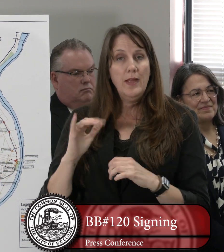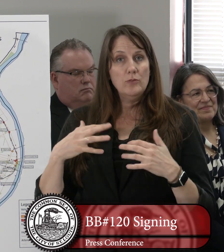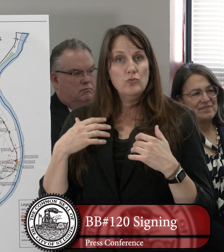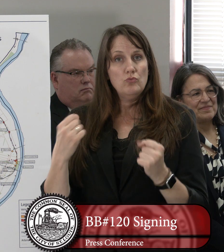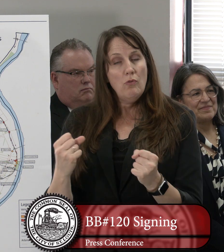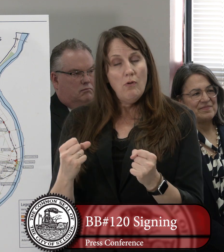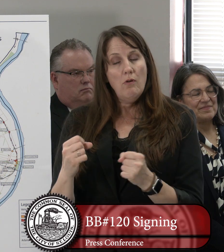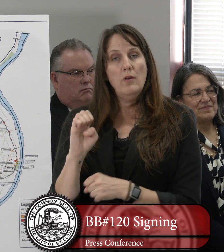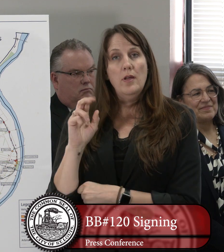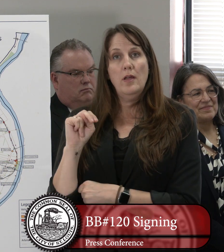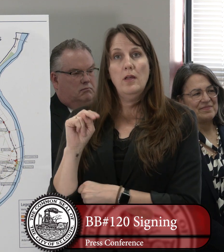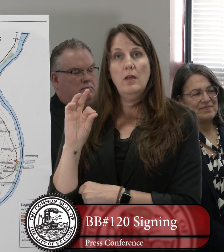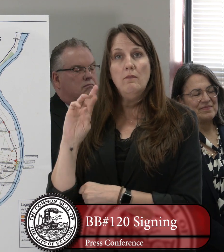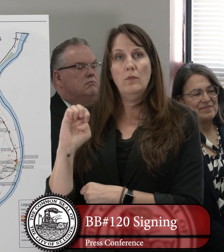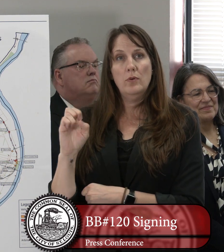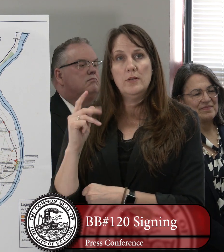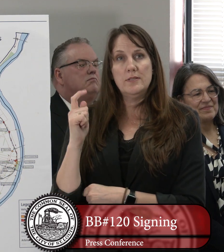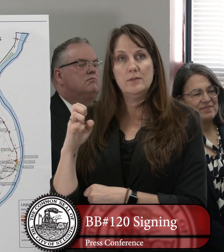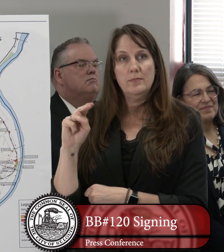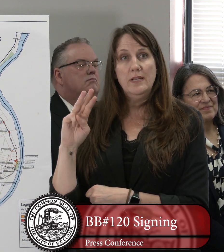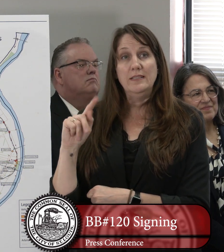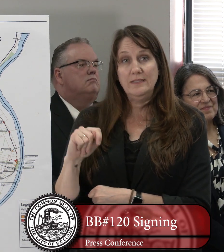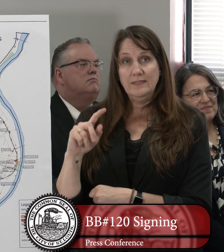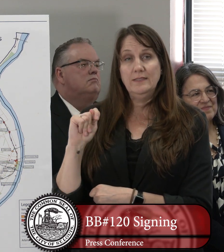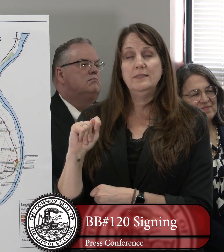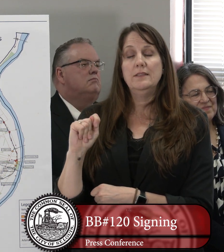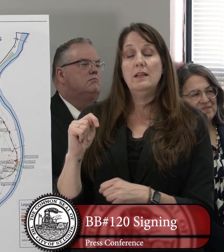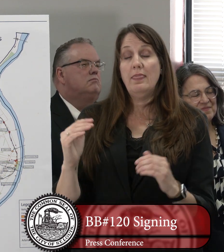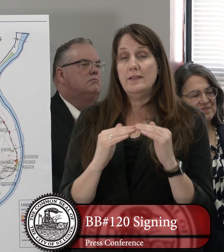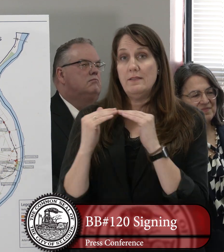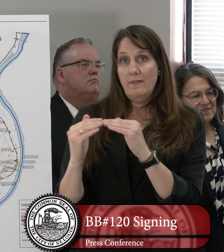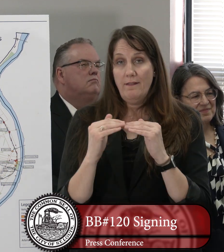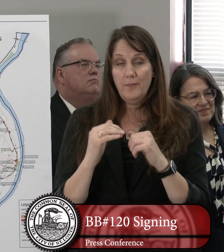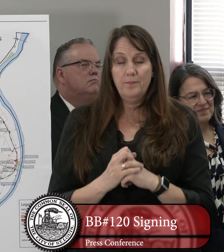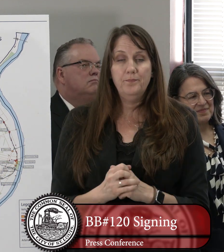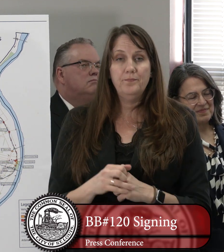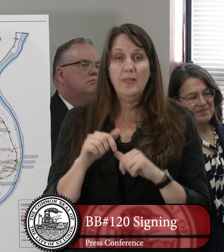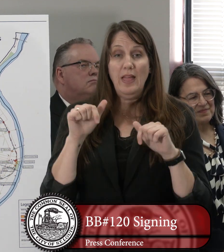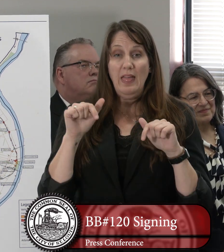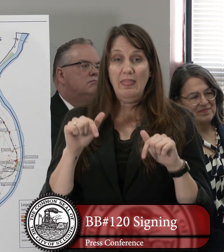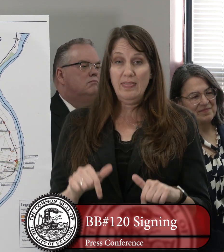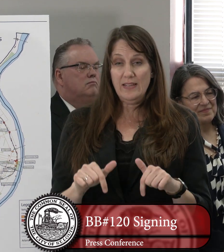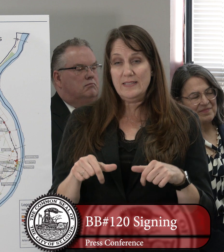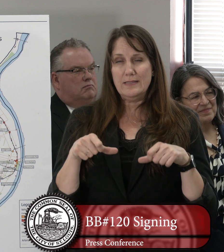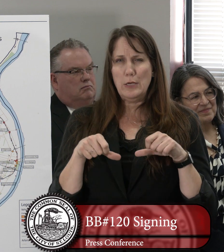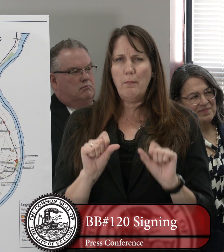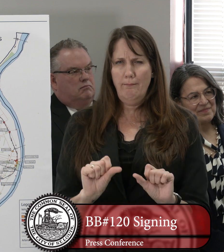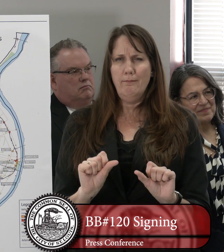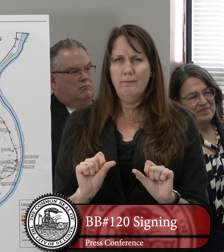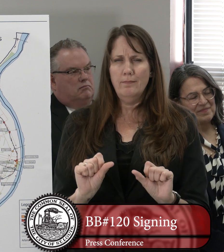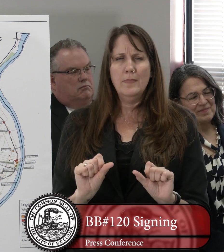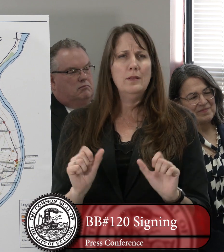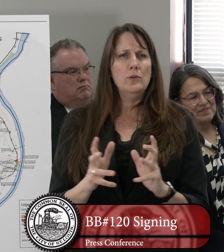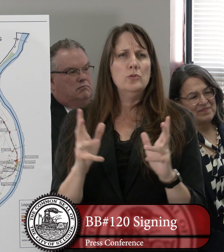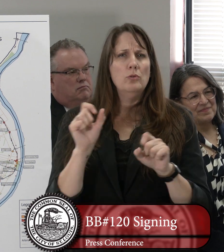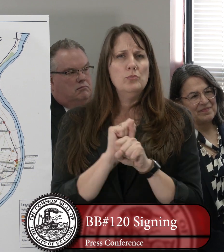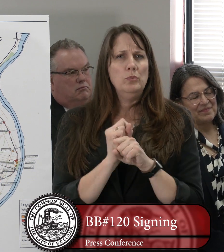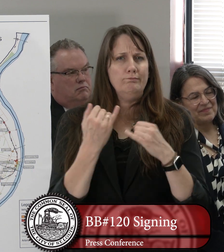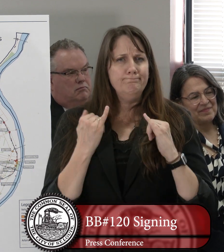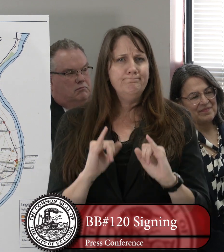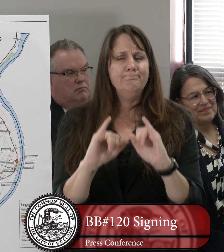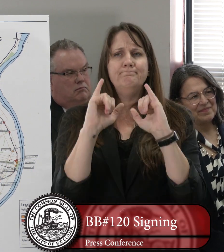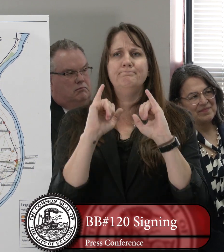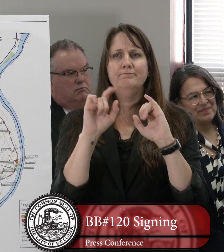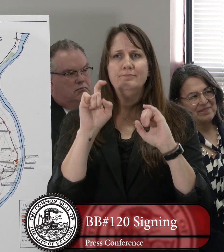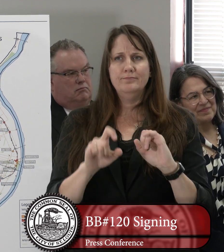enforcement that's fair and equitable. This historic investment is a down payment. We have so much work to do,